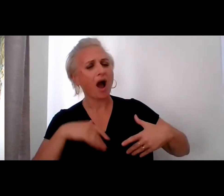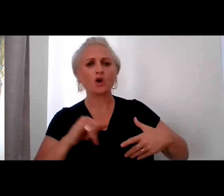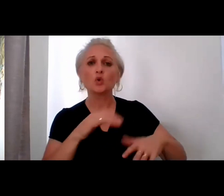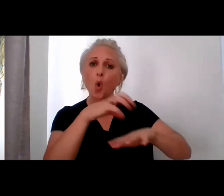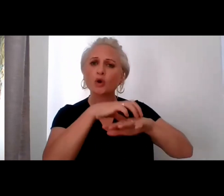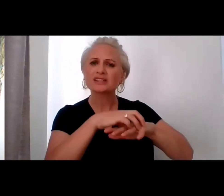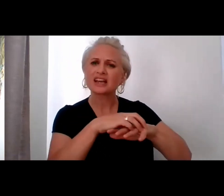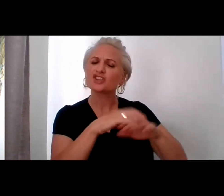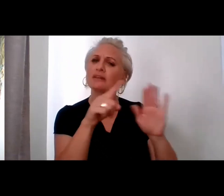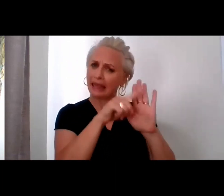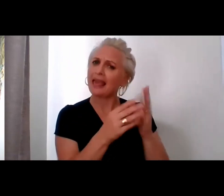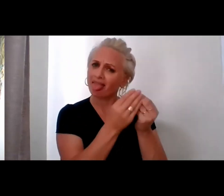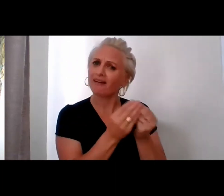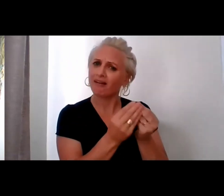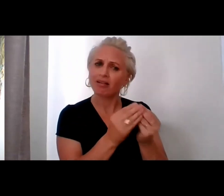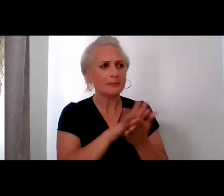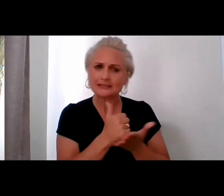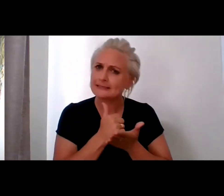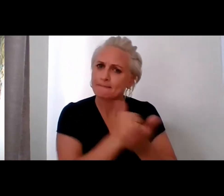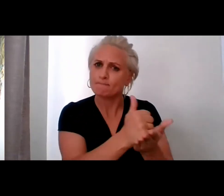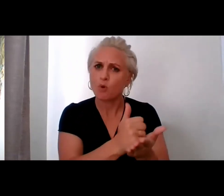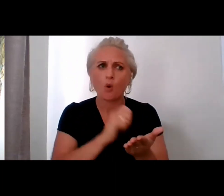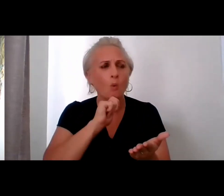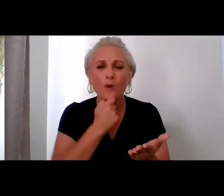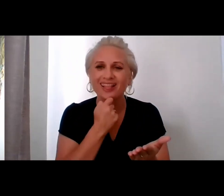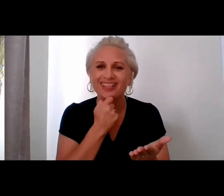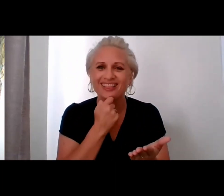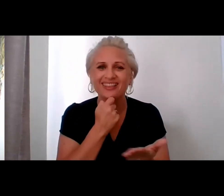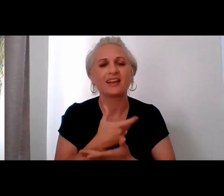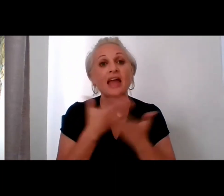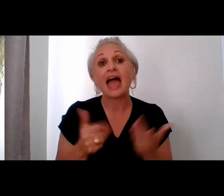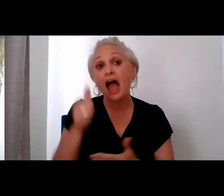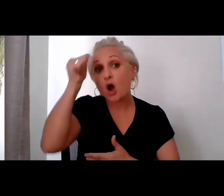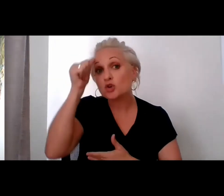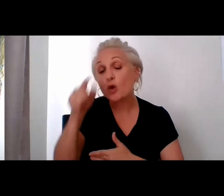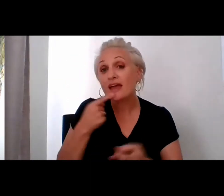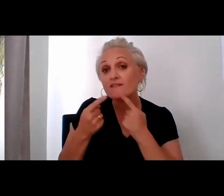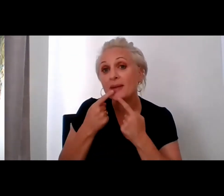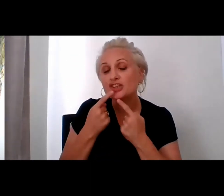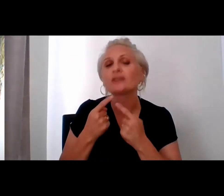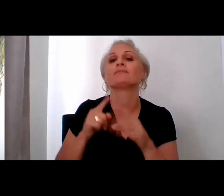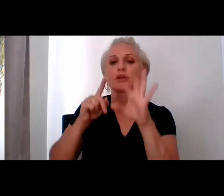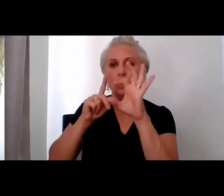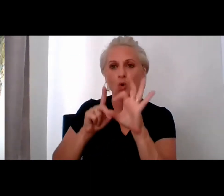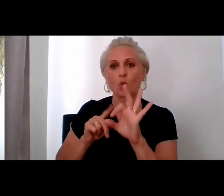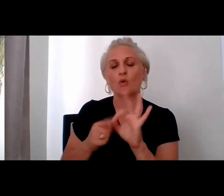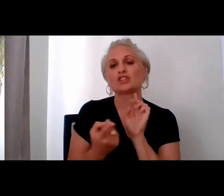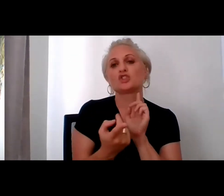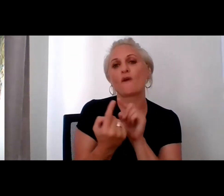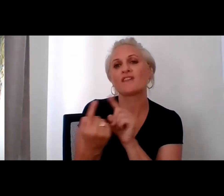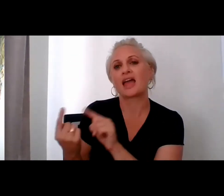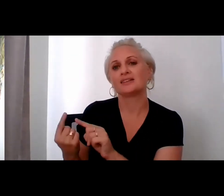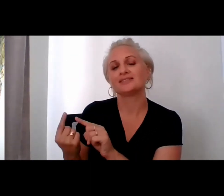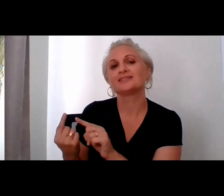organisation. You could seek this type of information through feedback questionnaires or surveys, but these do not have